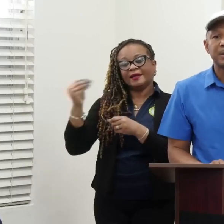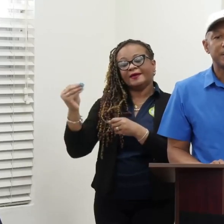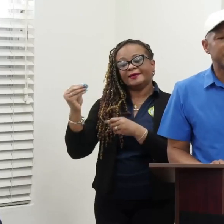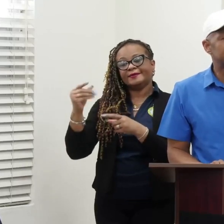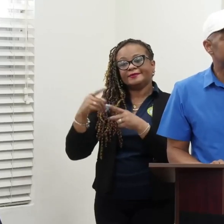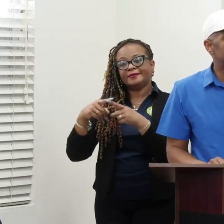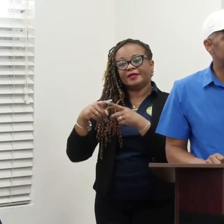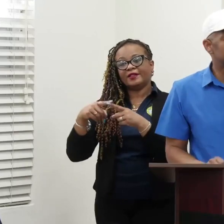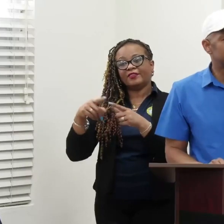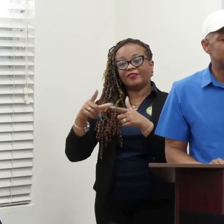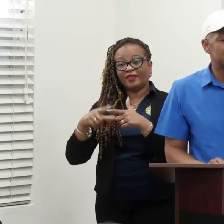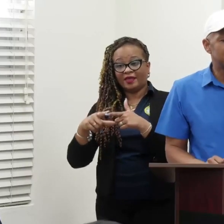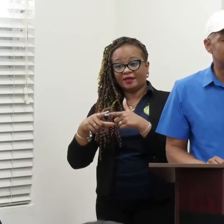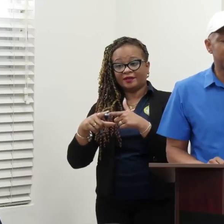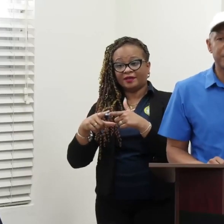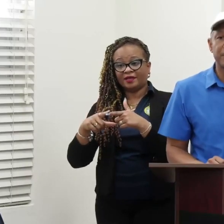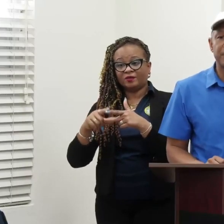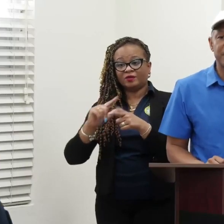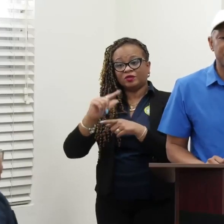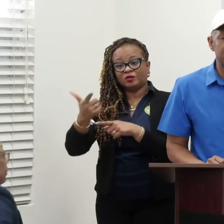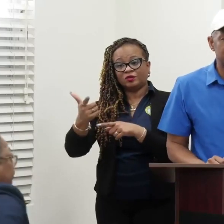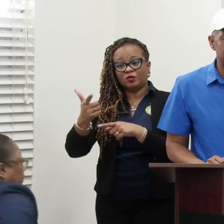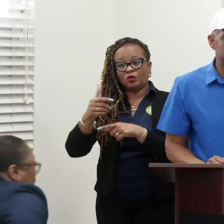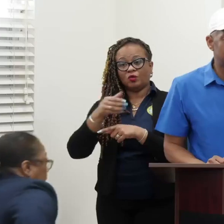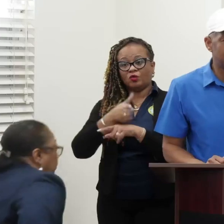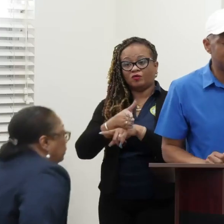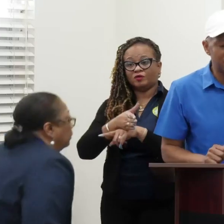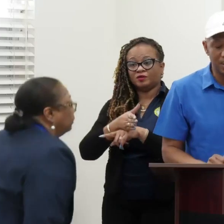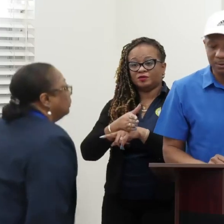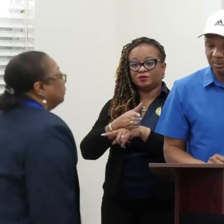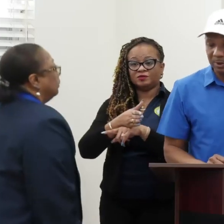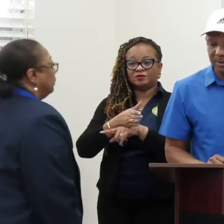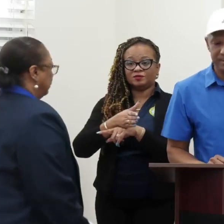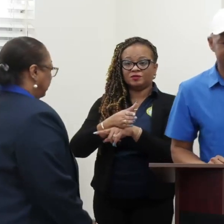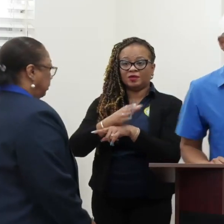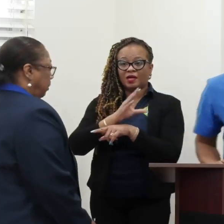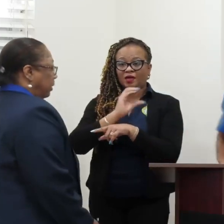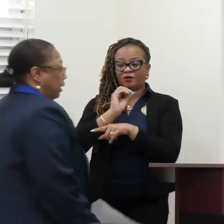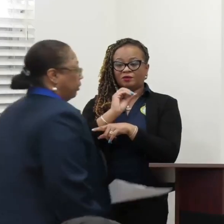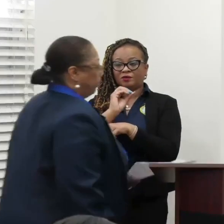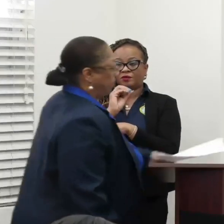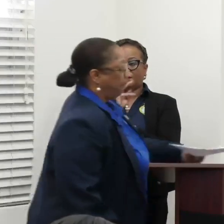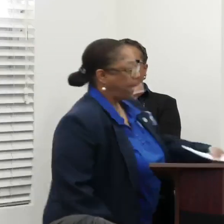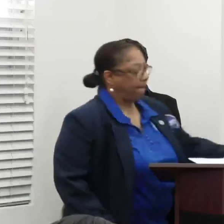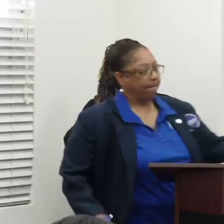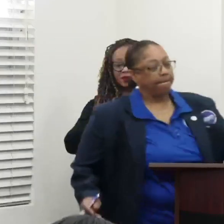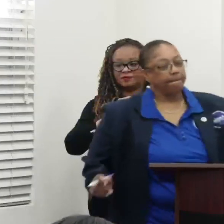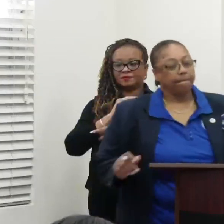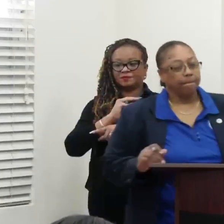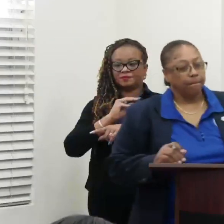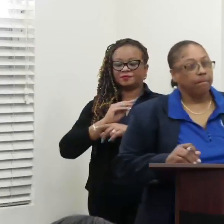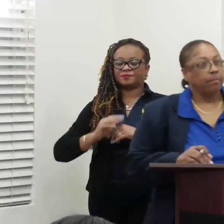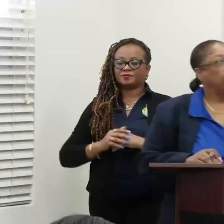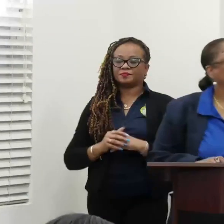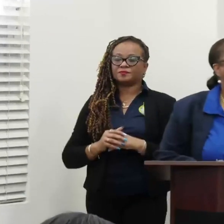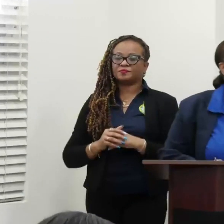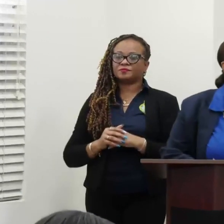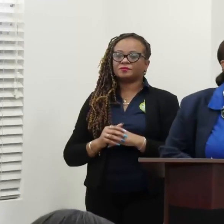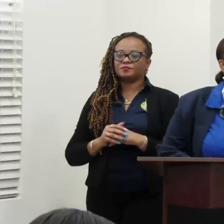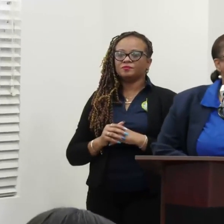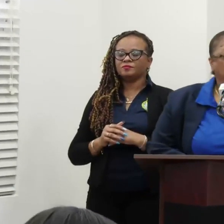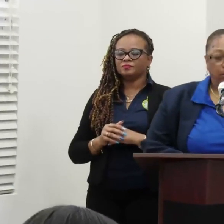until then I will turn over to Ms. Alton Monker. Thank you.